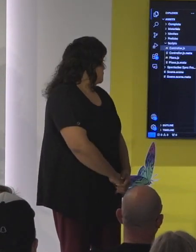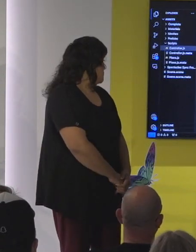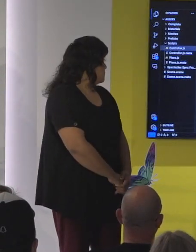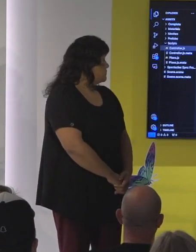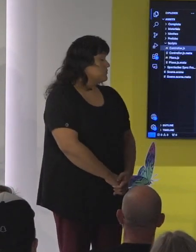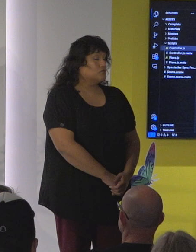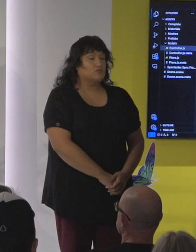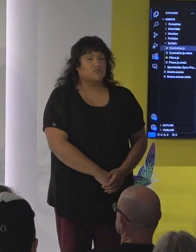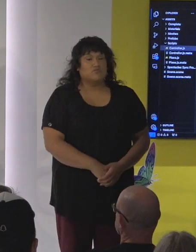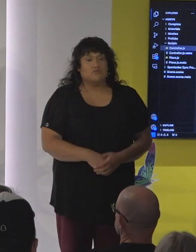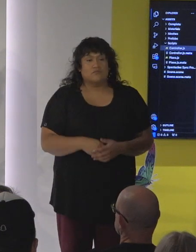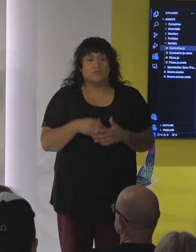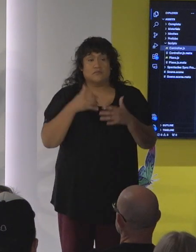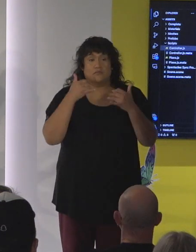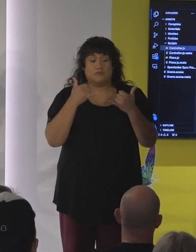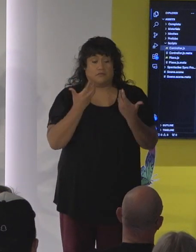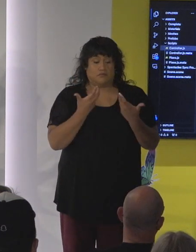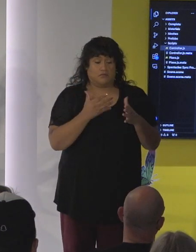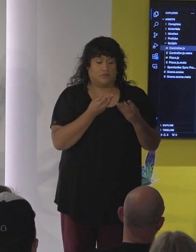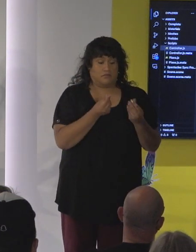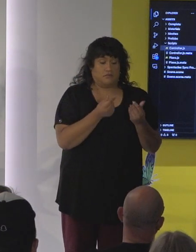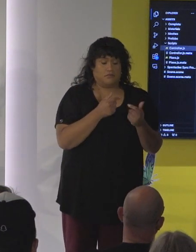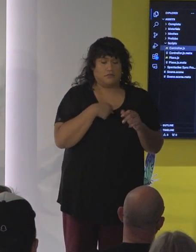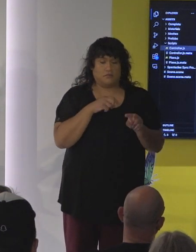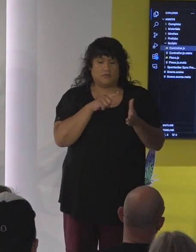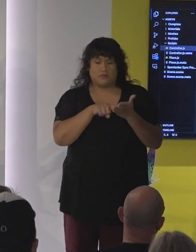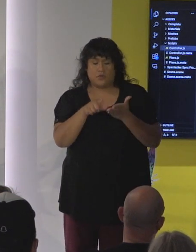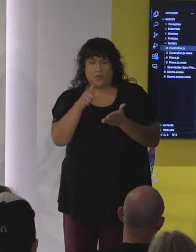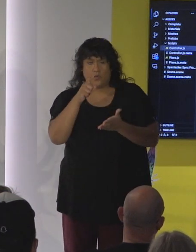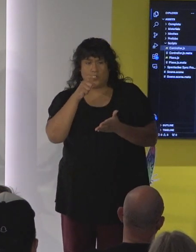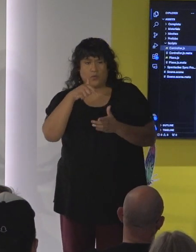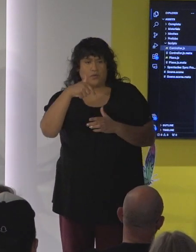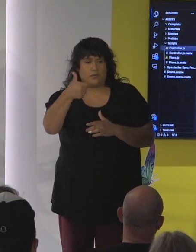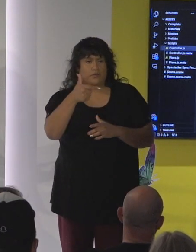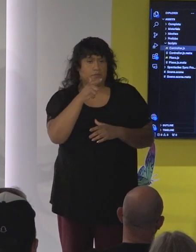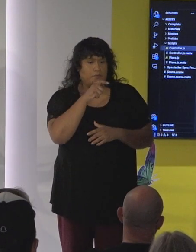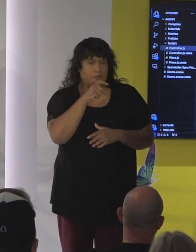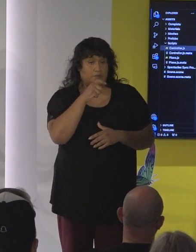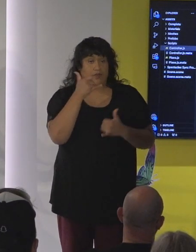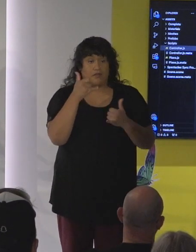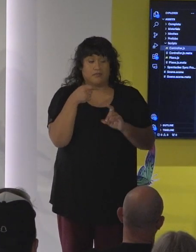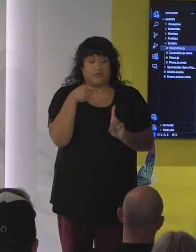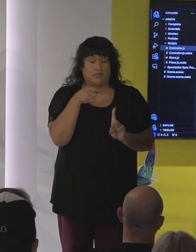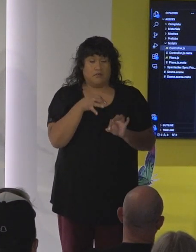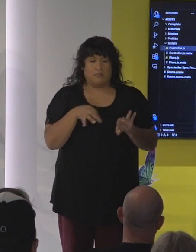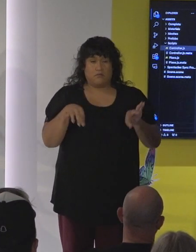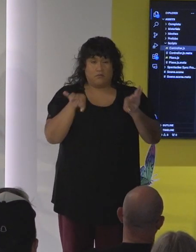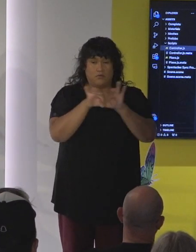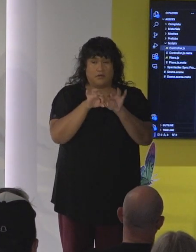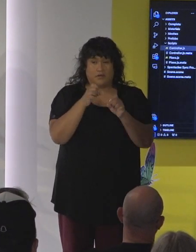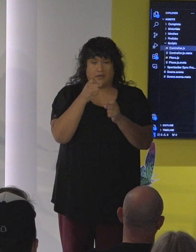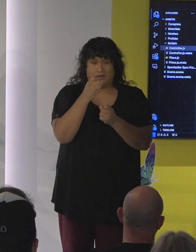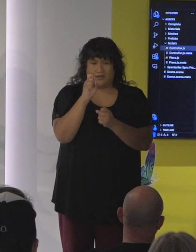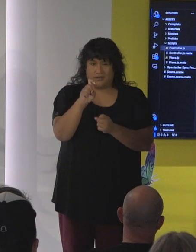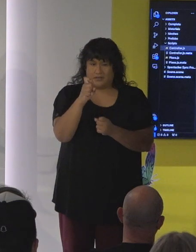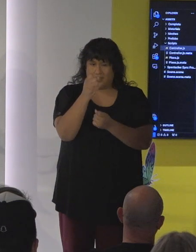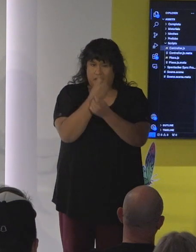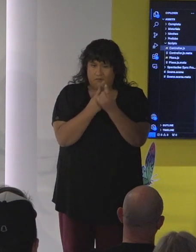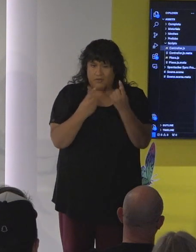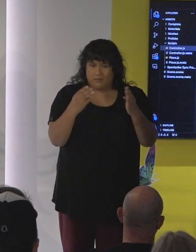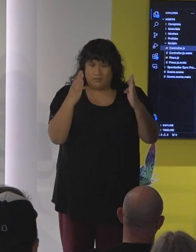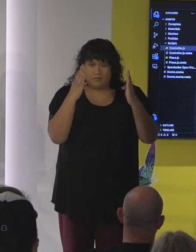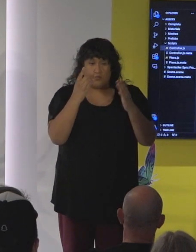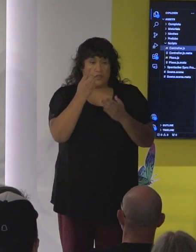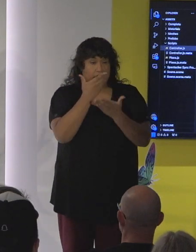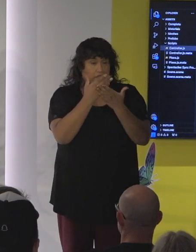basically we're going to check whose turn it is. Now this is really important. We need everybody's attention. If there's one thing you take away